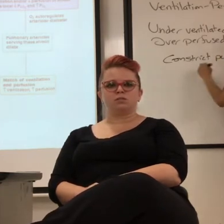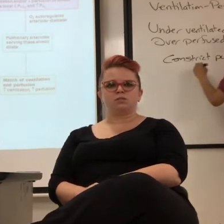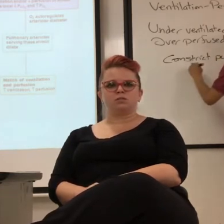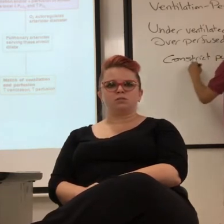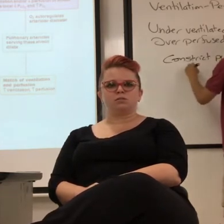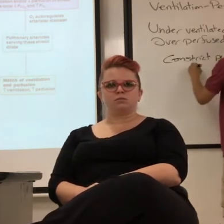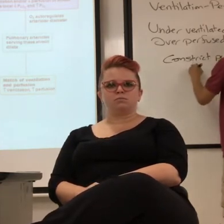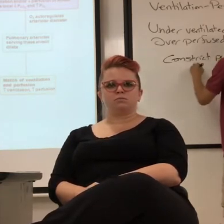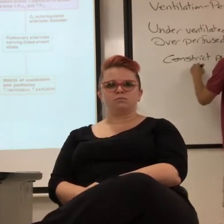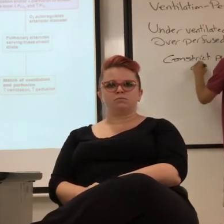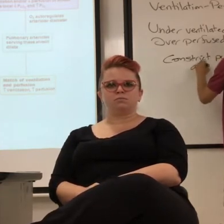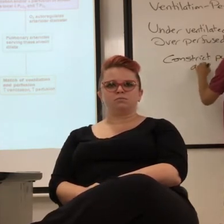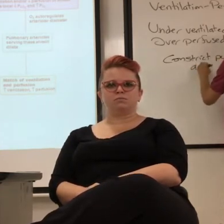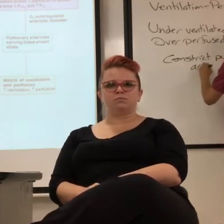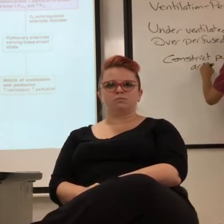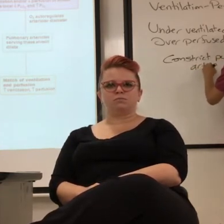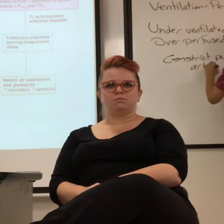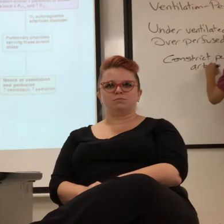pulmonary